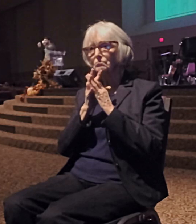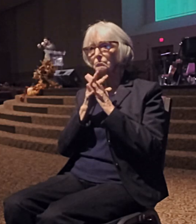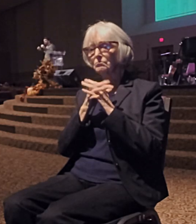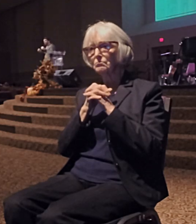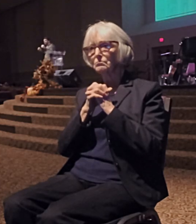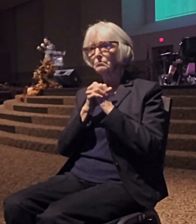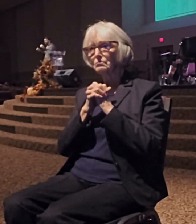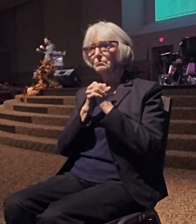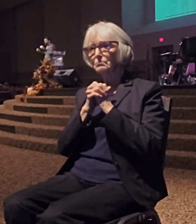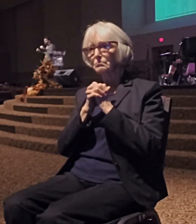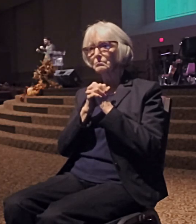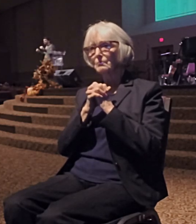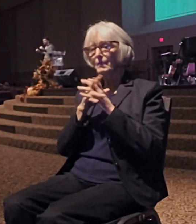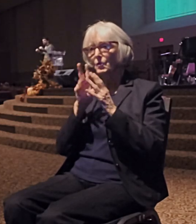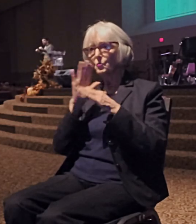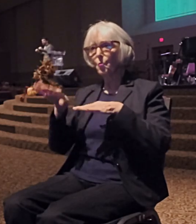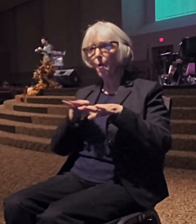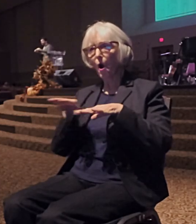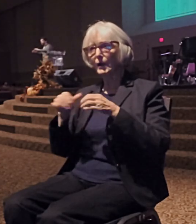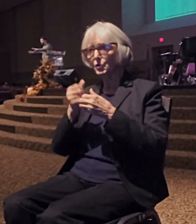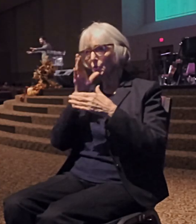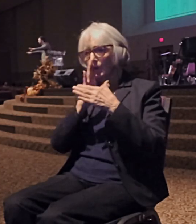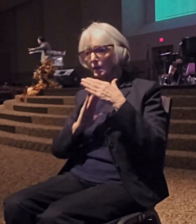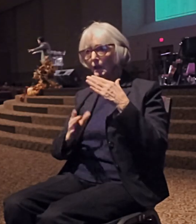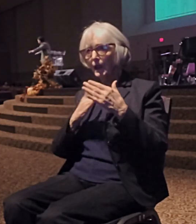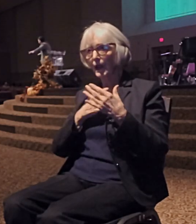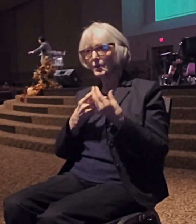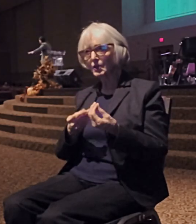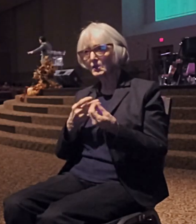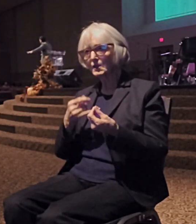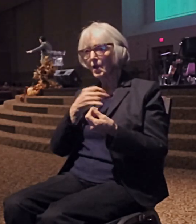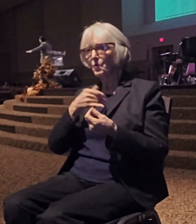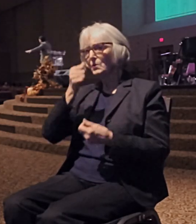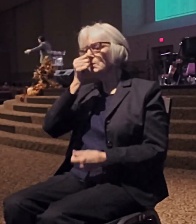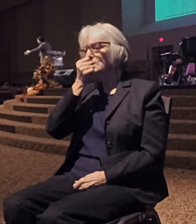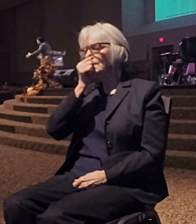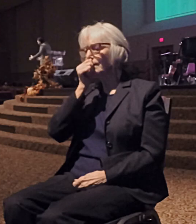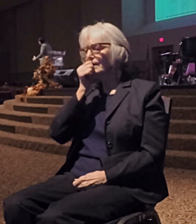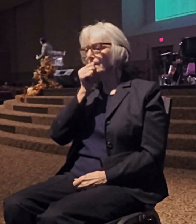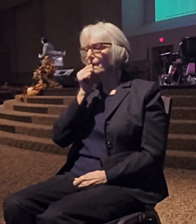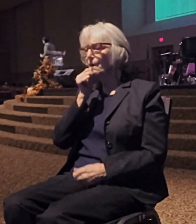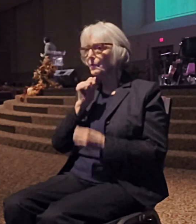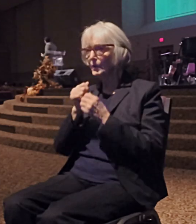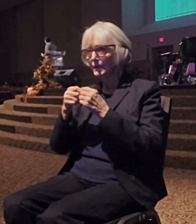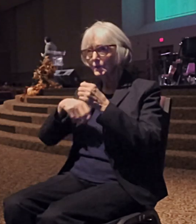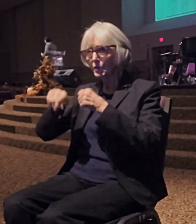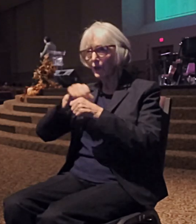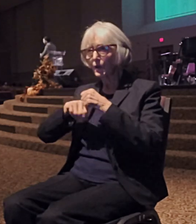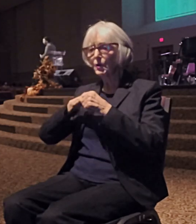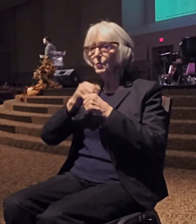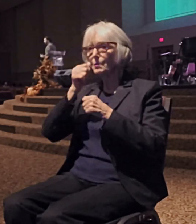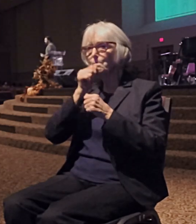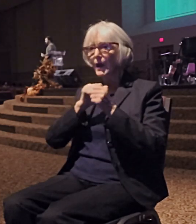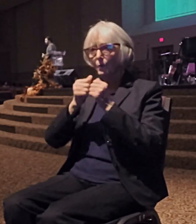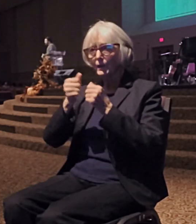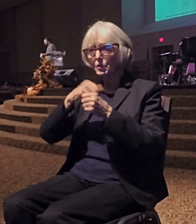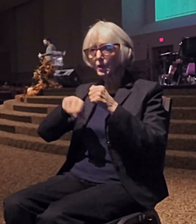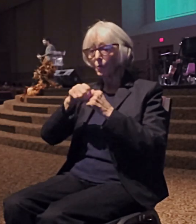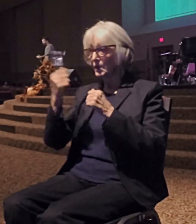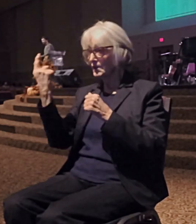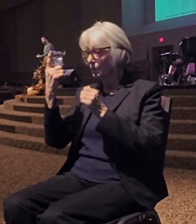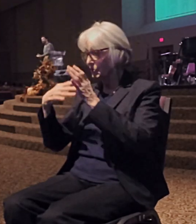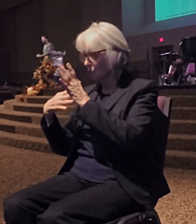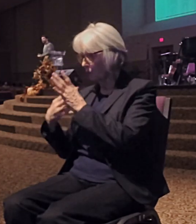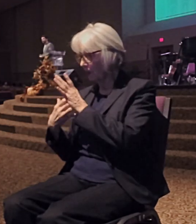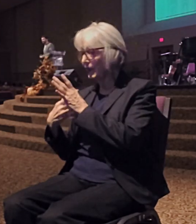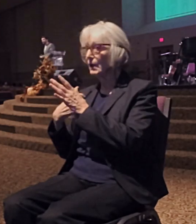We walk in humility and gentleness. We suffer long with each other. We bear with one another, meaning we bear when someone's weak. We